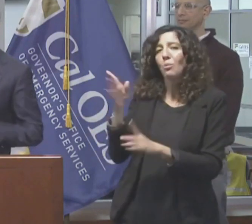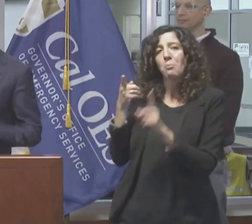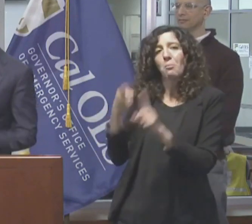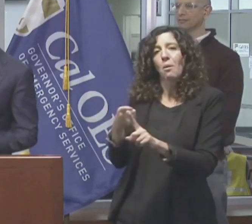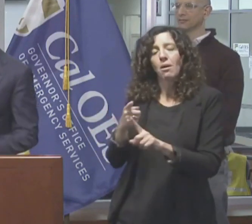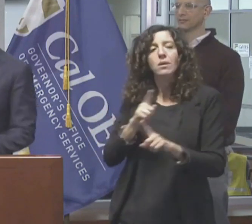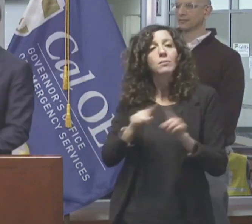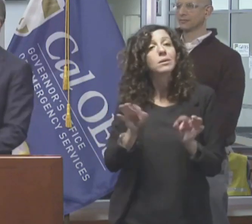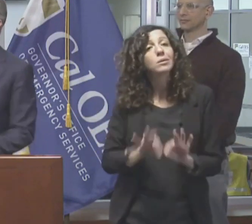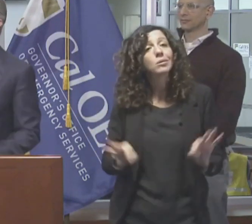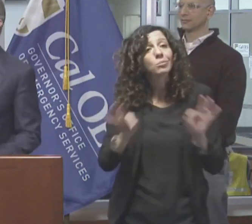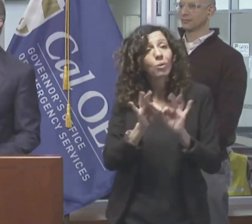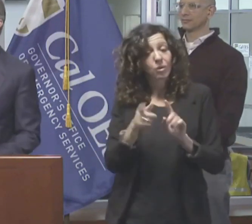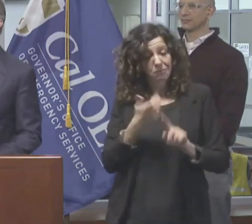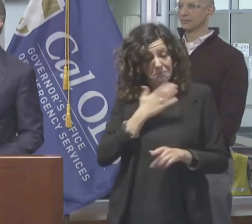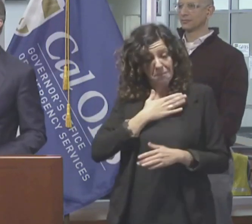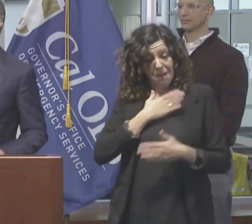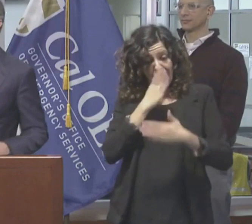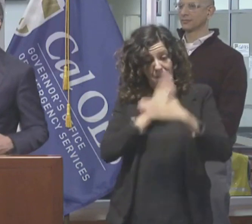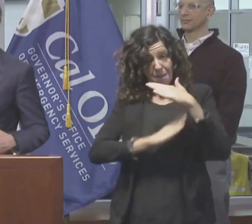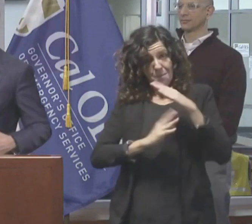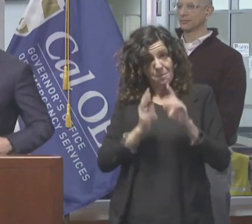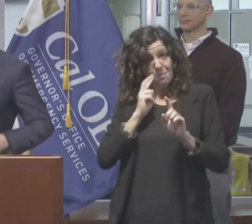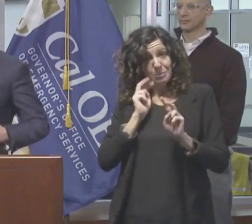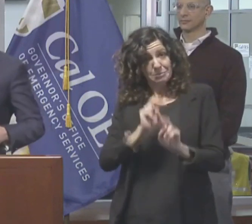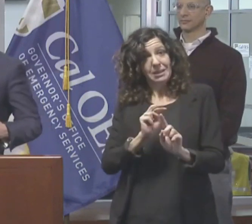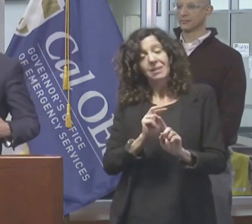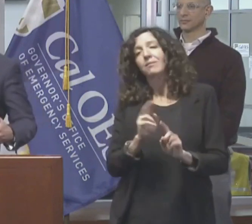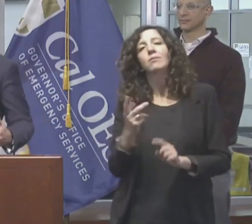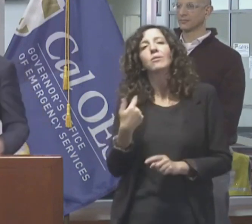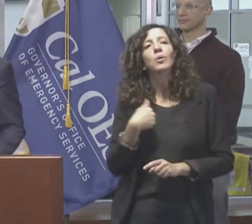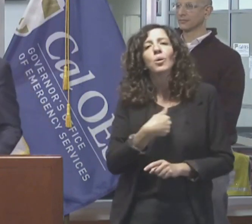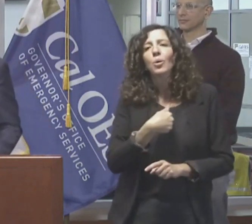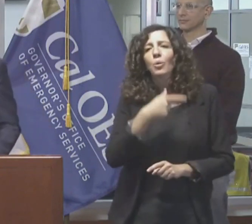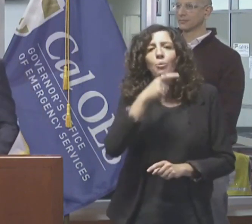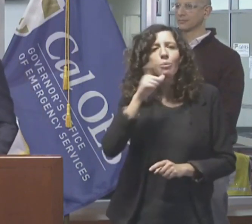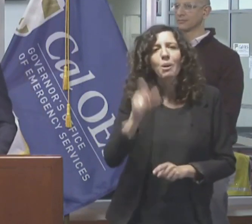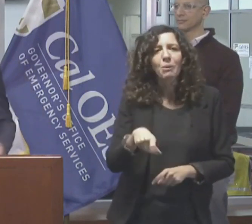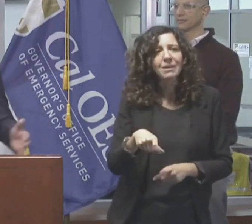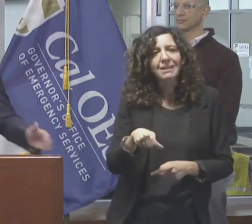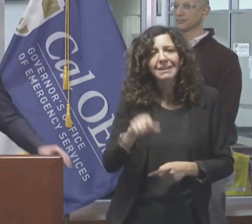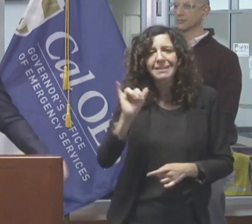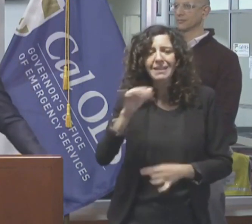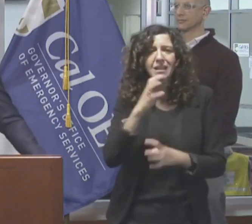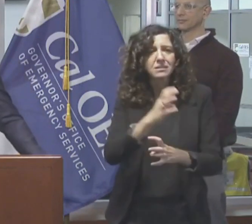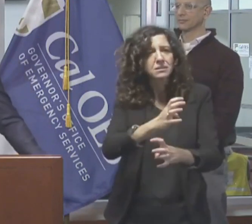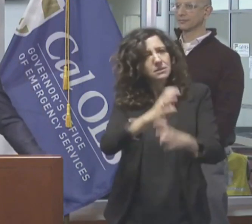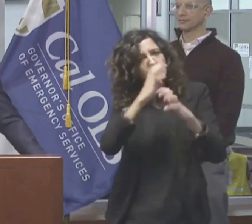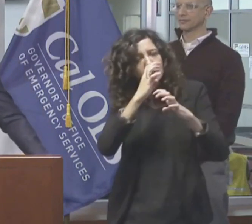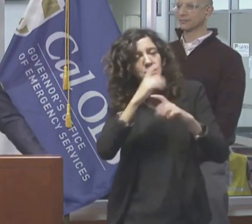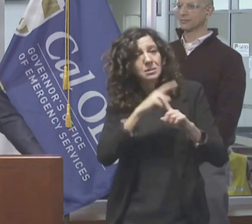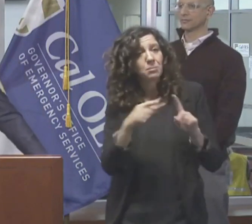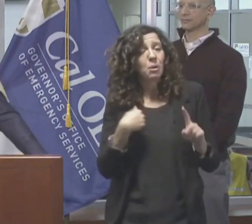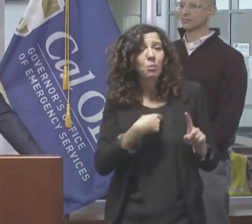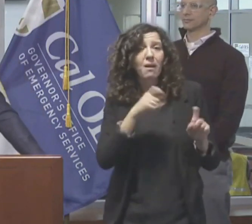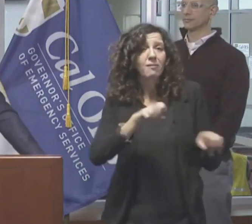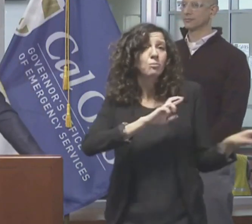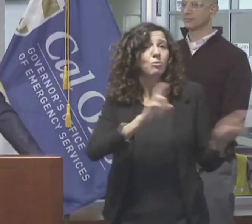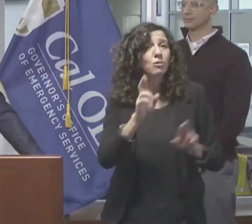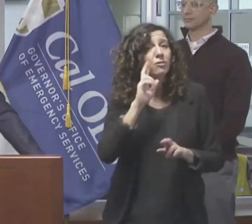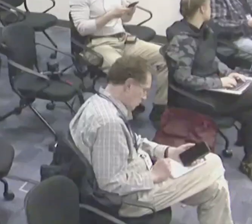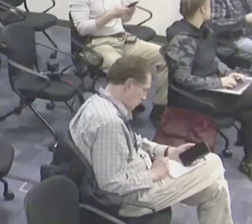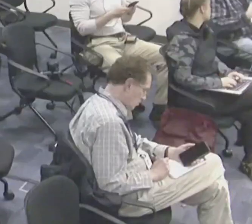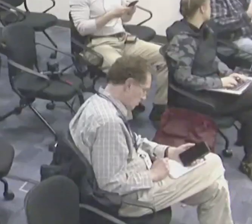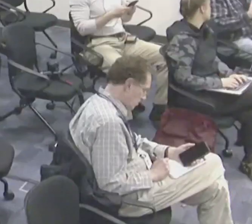just understand from my humble perspective, we don't need to get there right now. But we're preparing for anything. You said working with